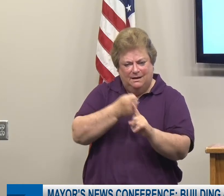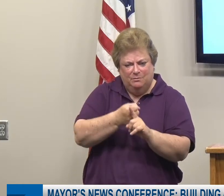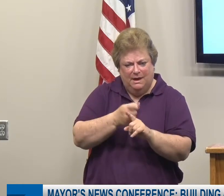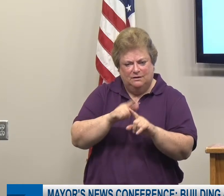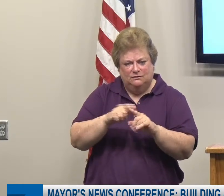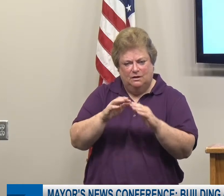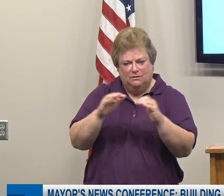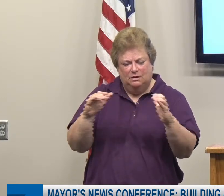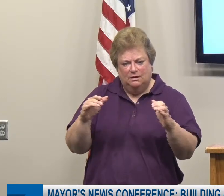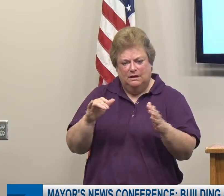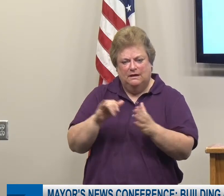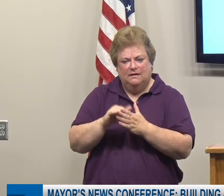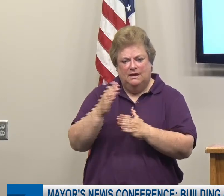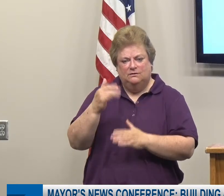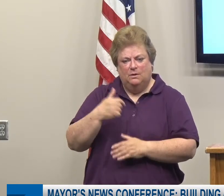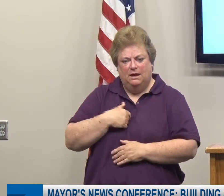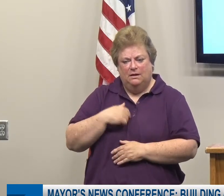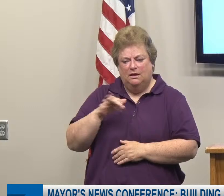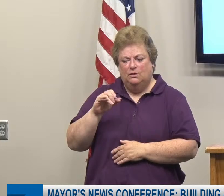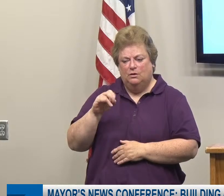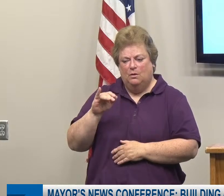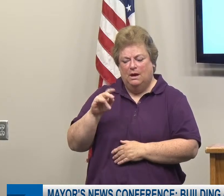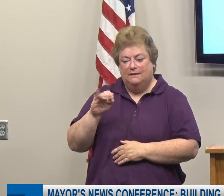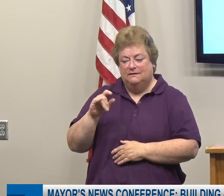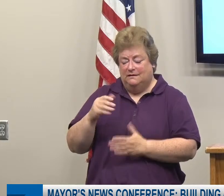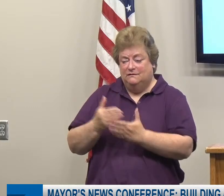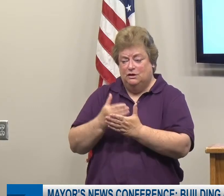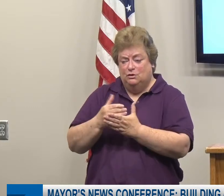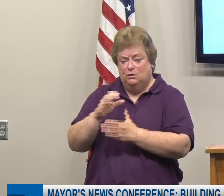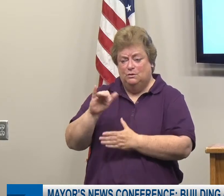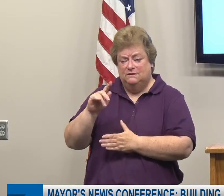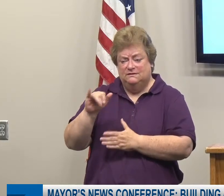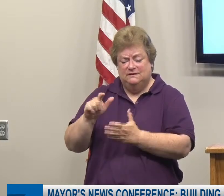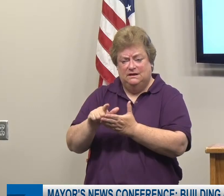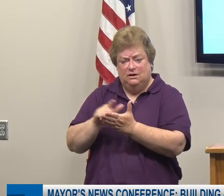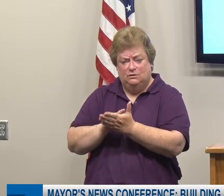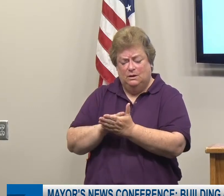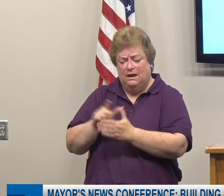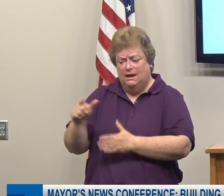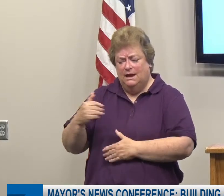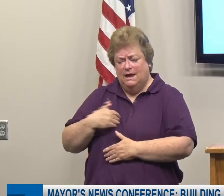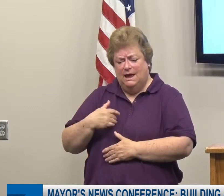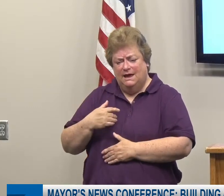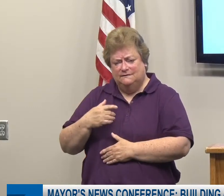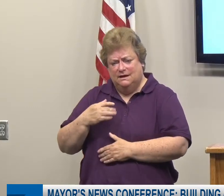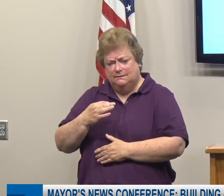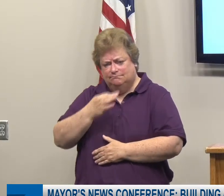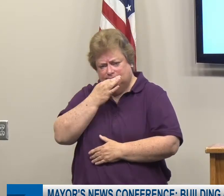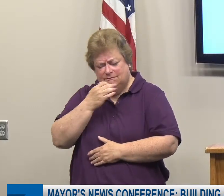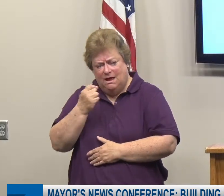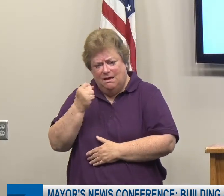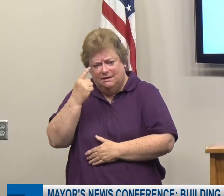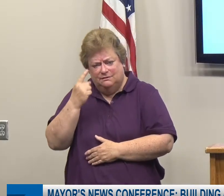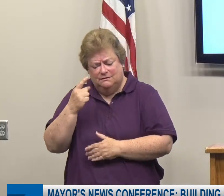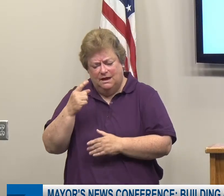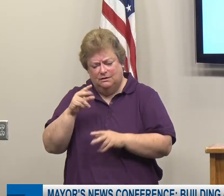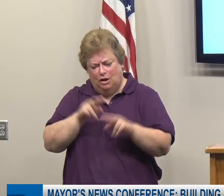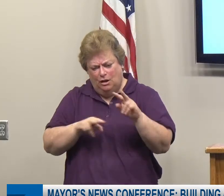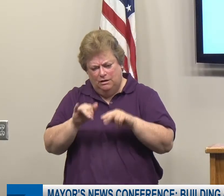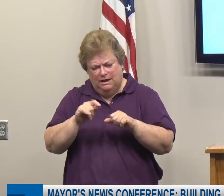are nominating Johansi Christie to serve as city attorney is because he has a keen insight and understanding into these